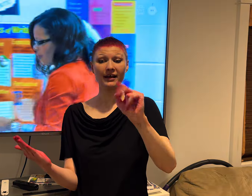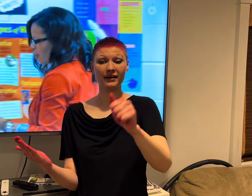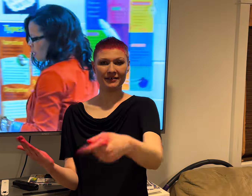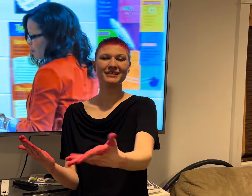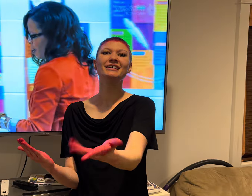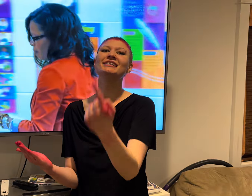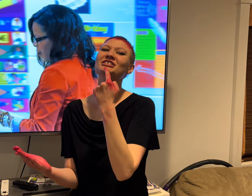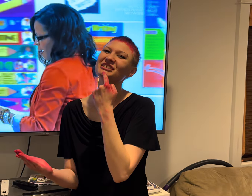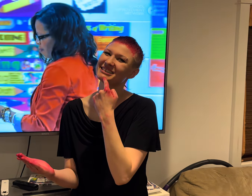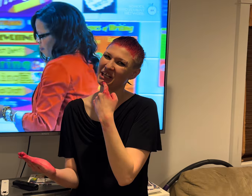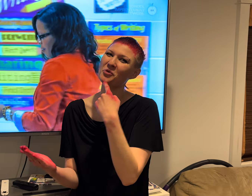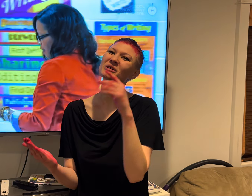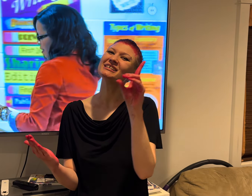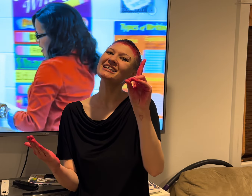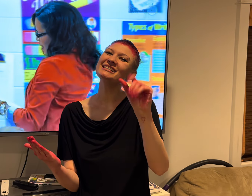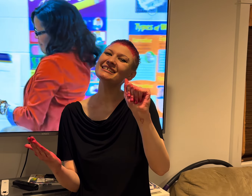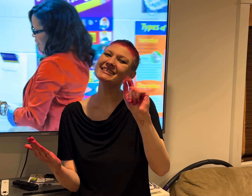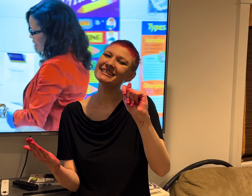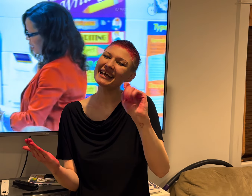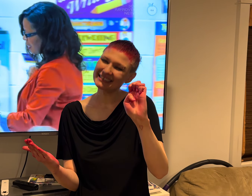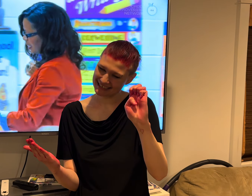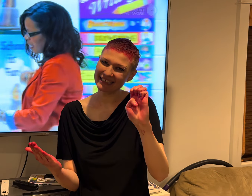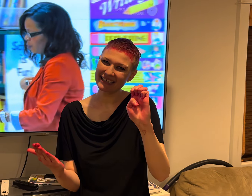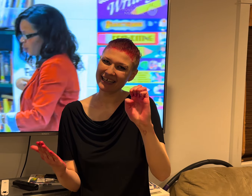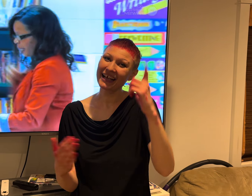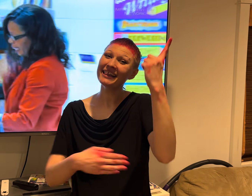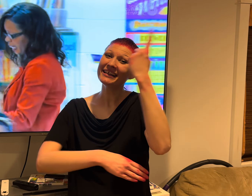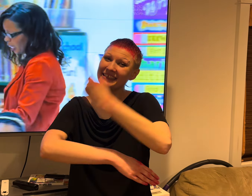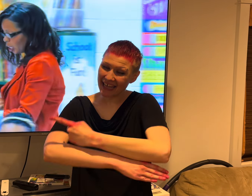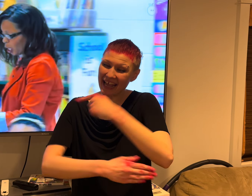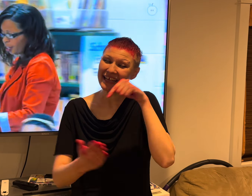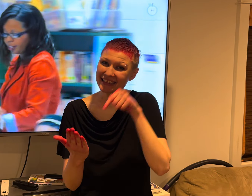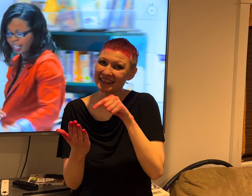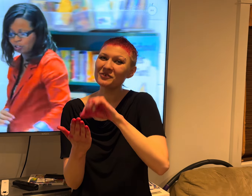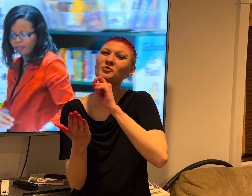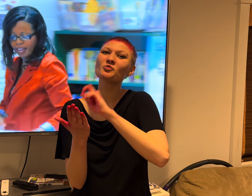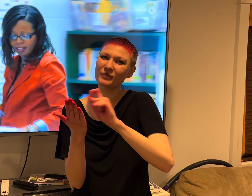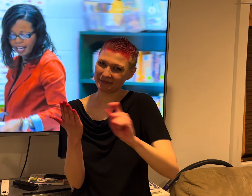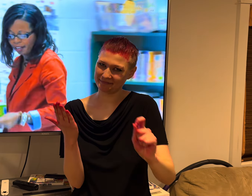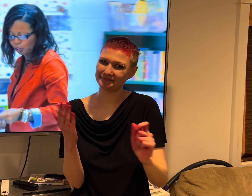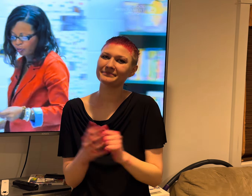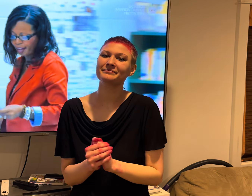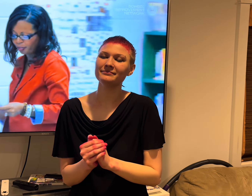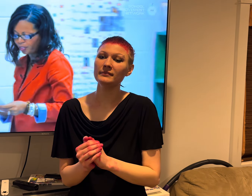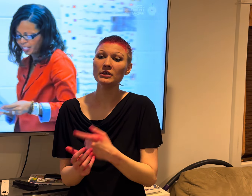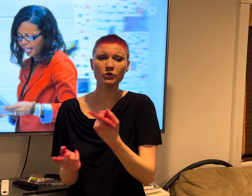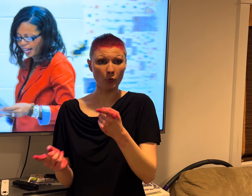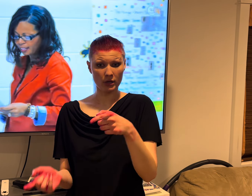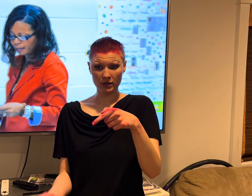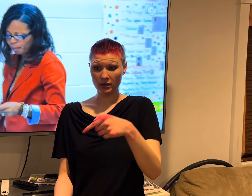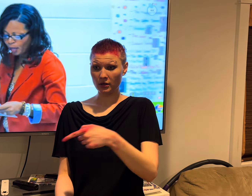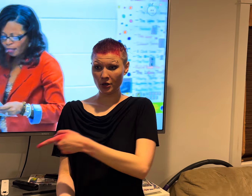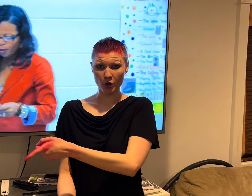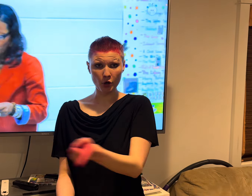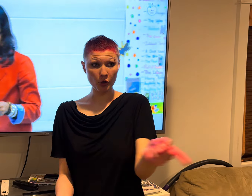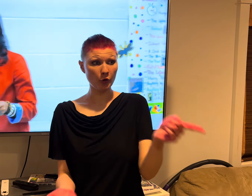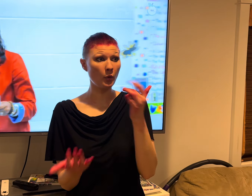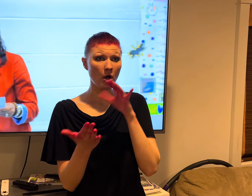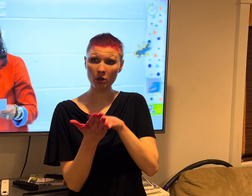first paragraph of this. Now this incident really occurred, as you found out as you read through this text. The rare